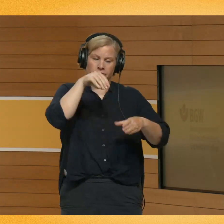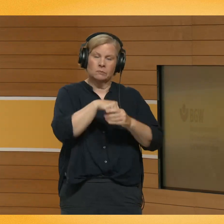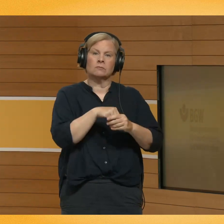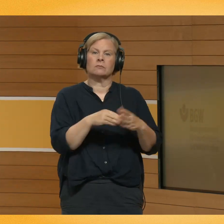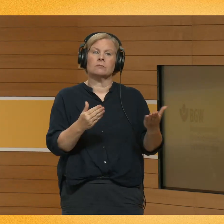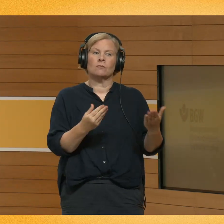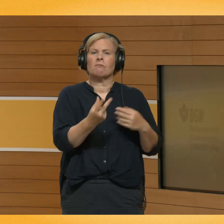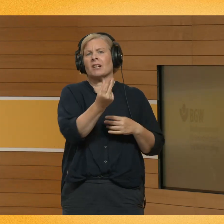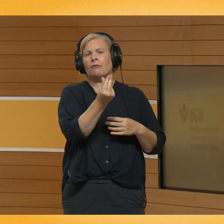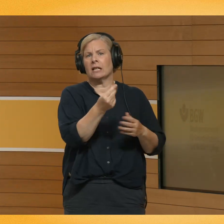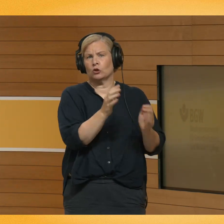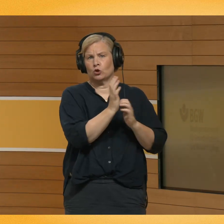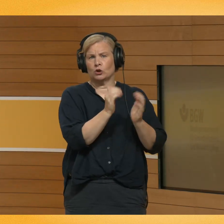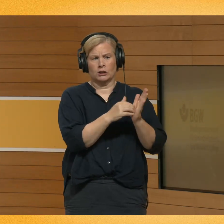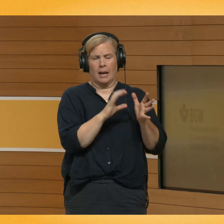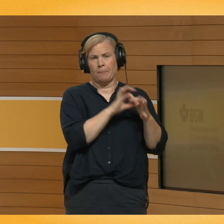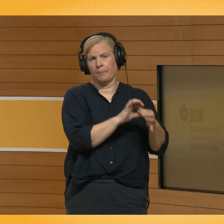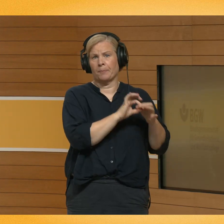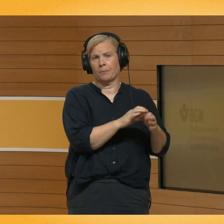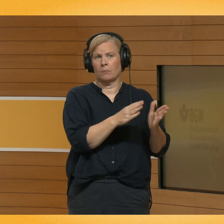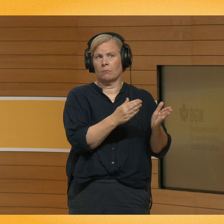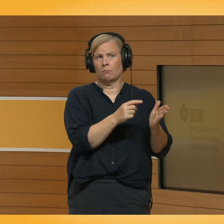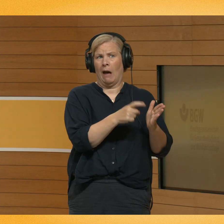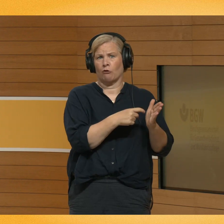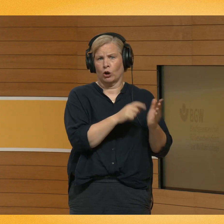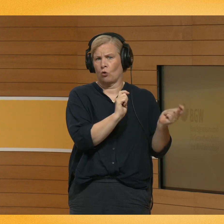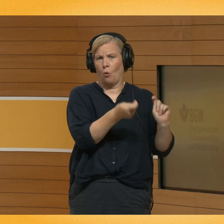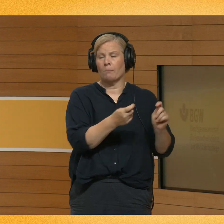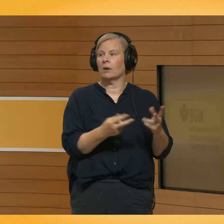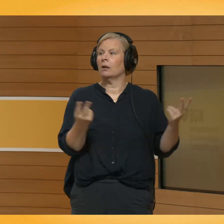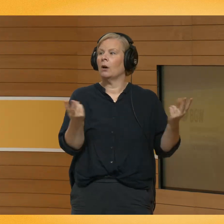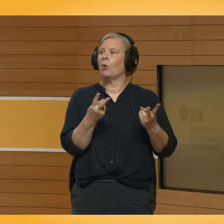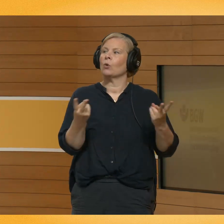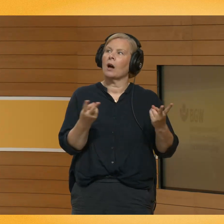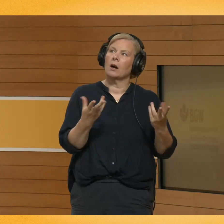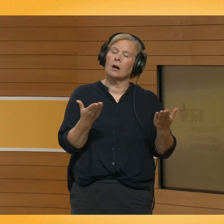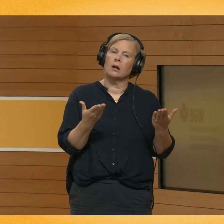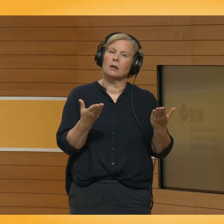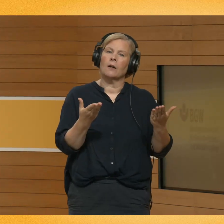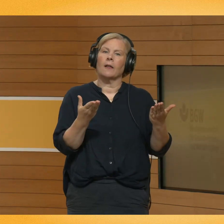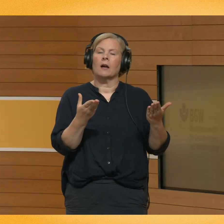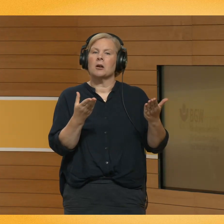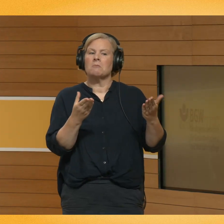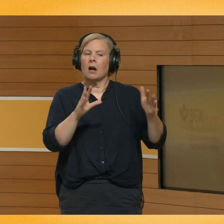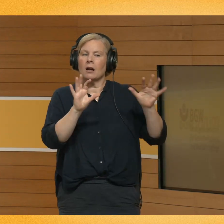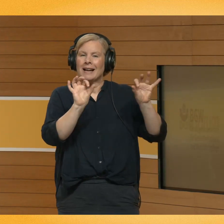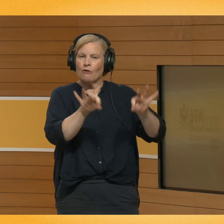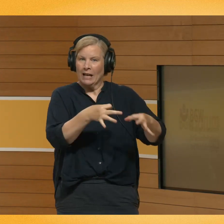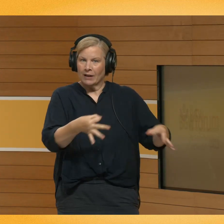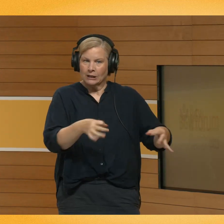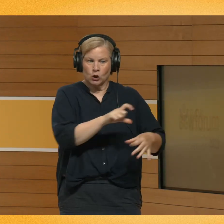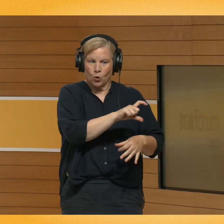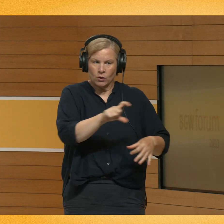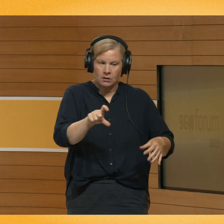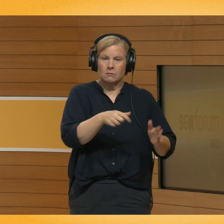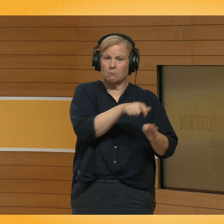for different qualification levels of staff that you need to fulfill. That goes in line with